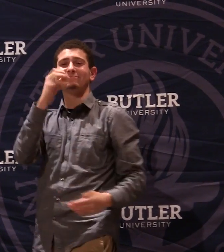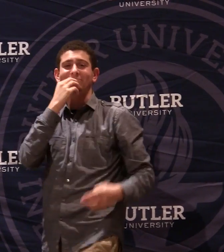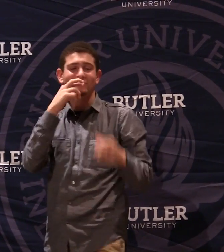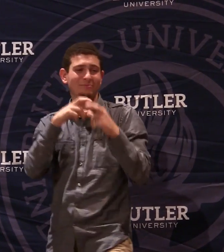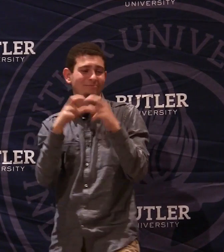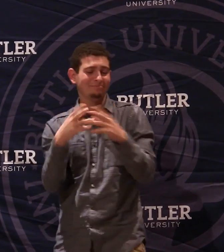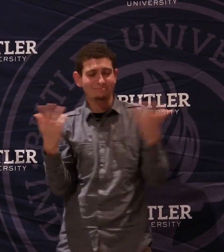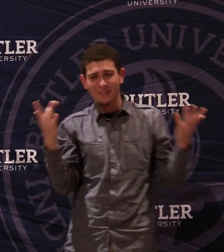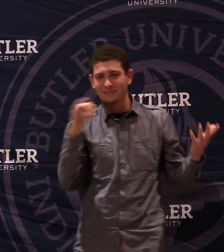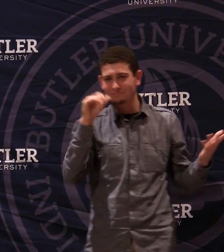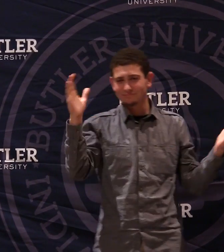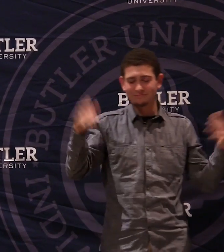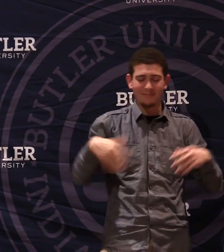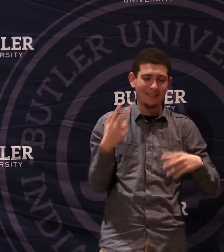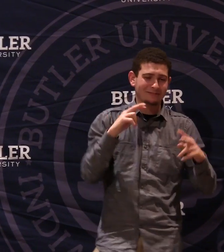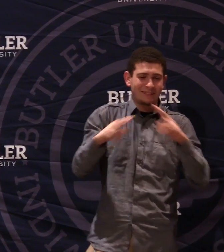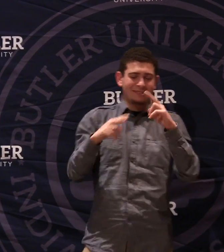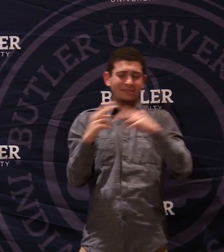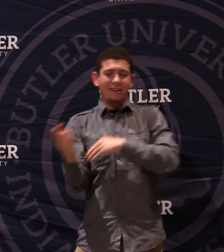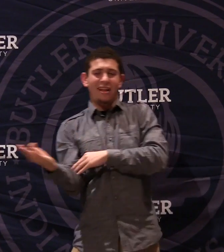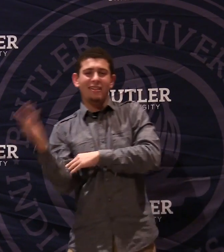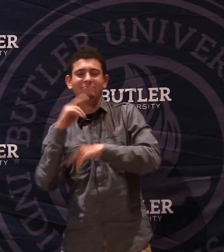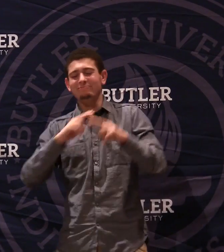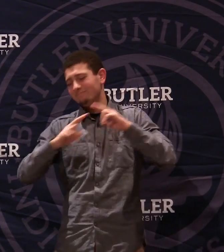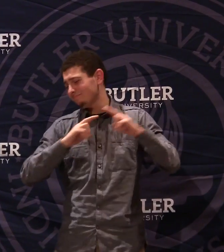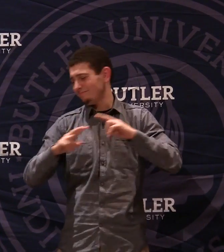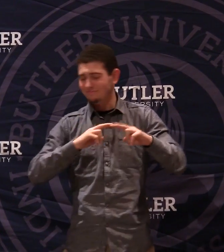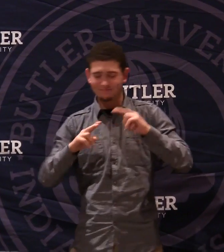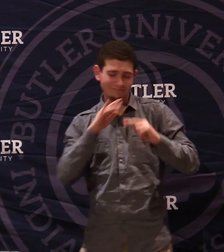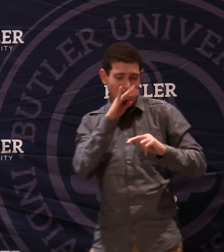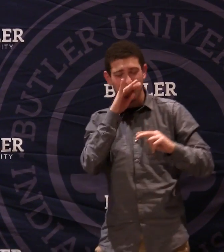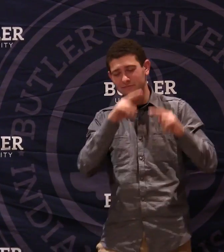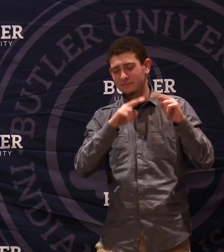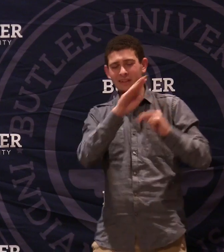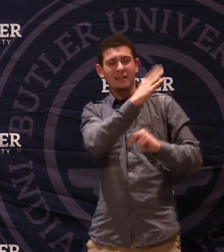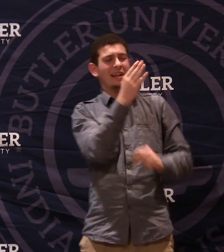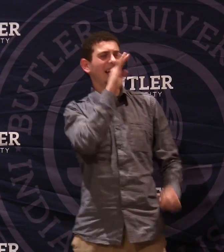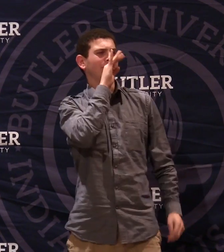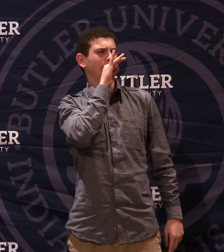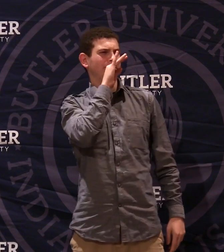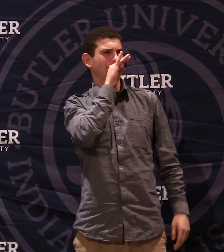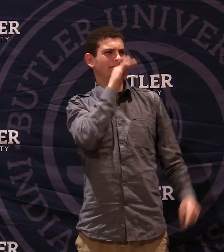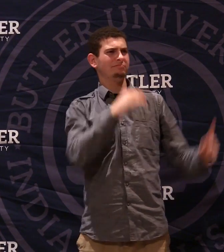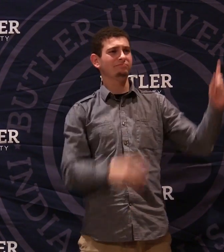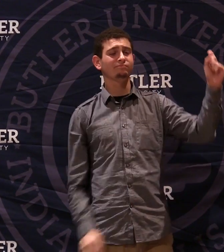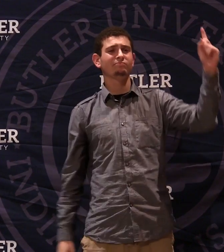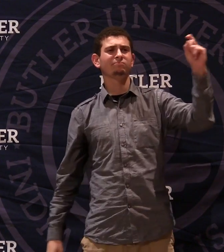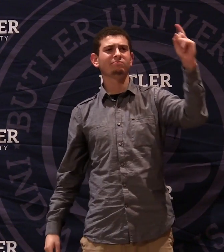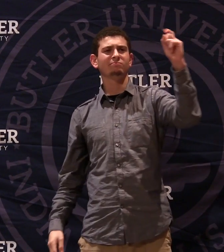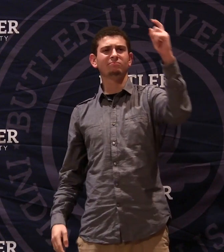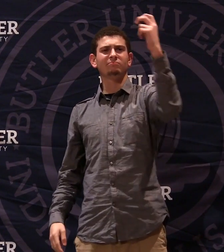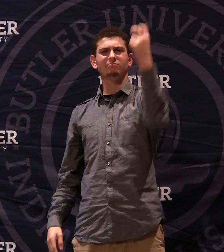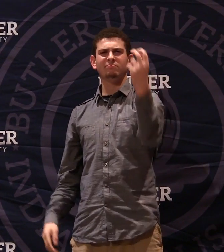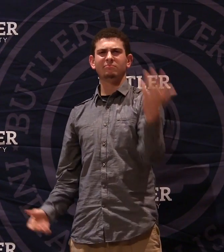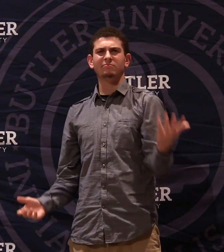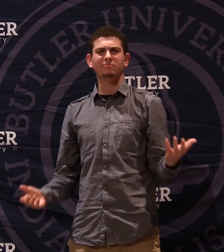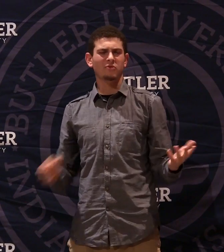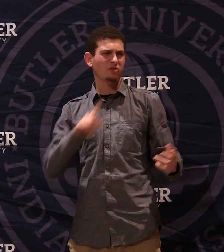them inside his shop to eat later. He continues to cut his customer's hair all day until a man comes in. He tries